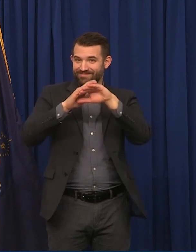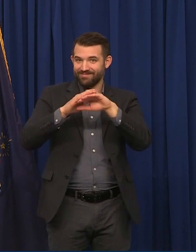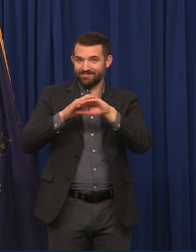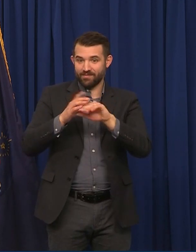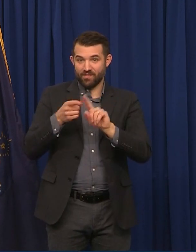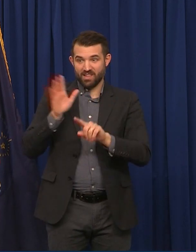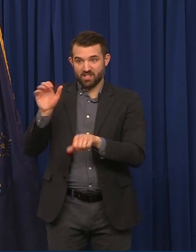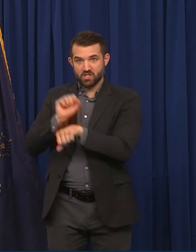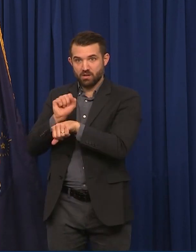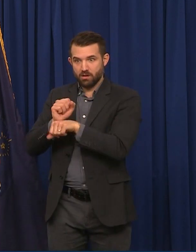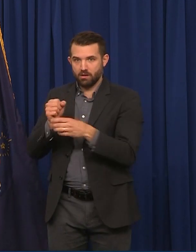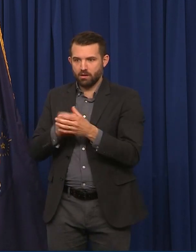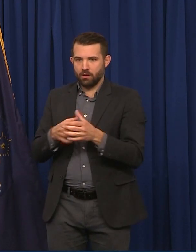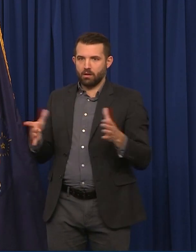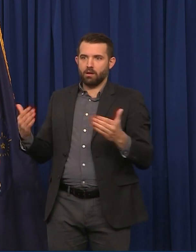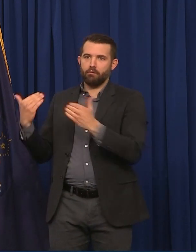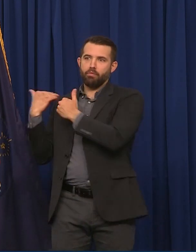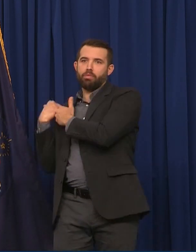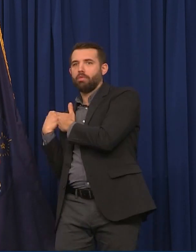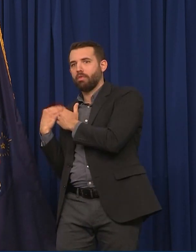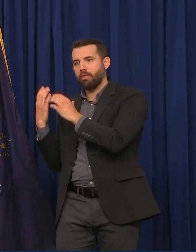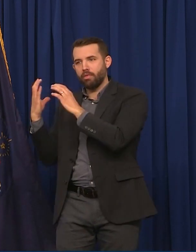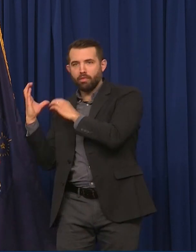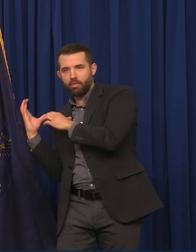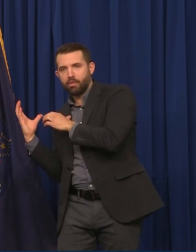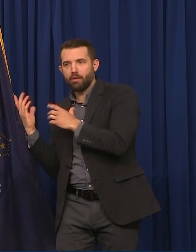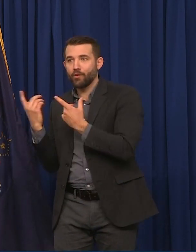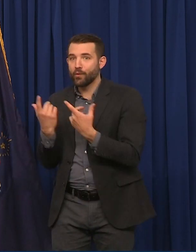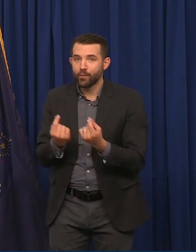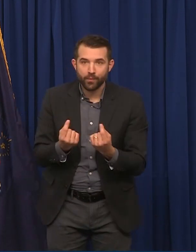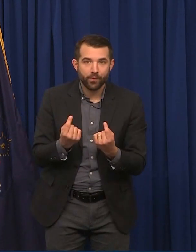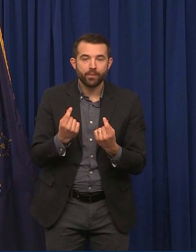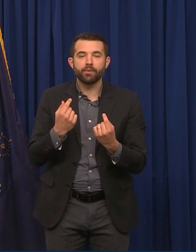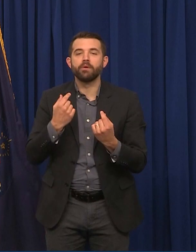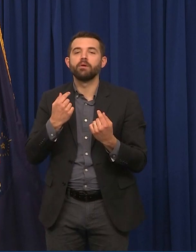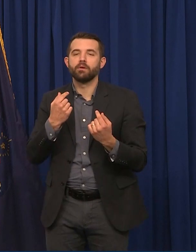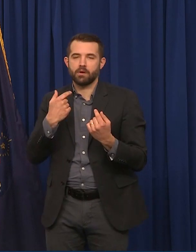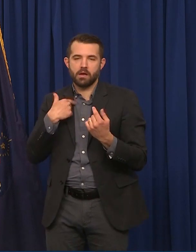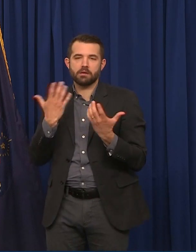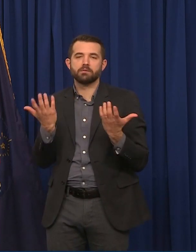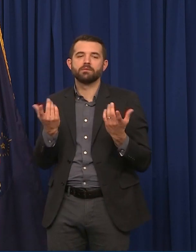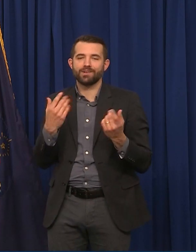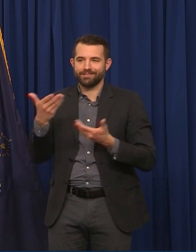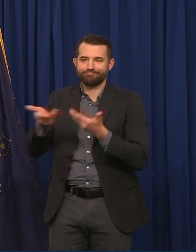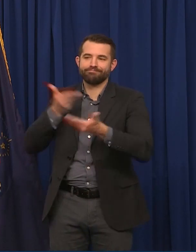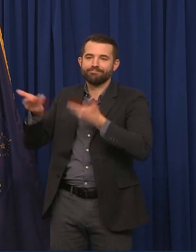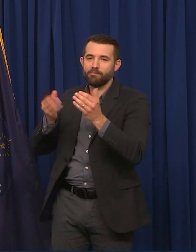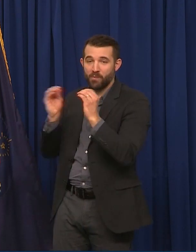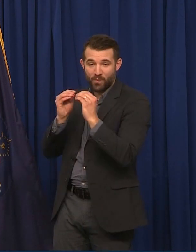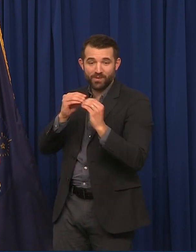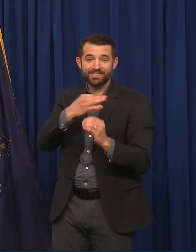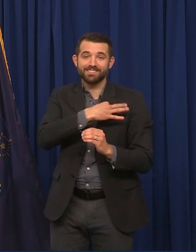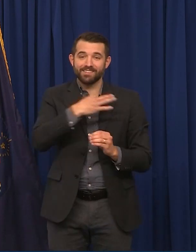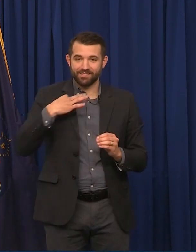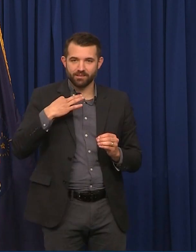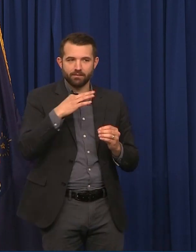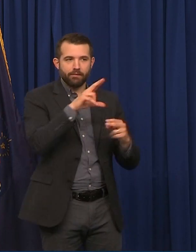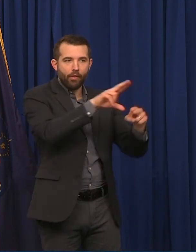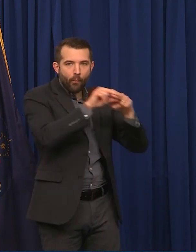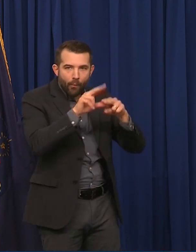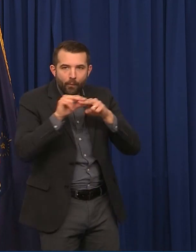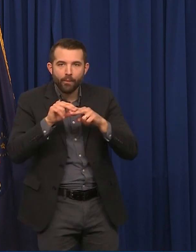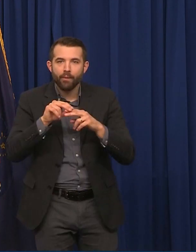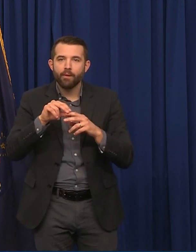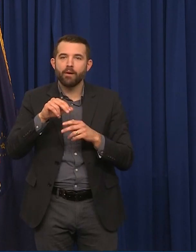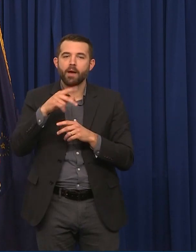that we've done is add to that force of disease detectives. So, for example, we've tapped into public health nurses to cross-train